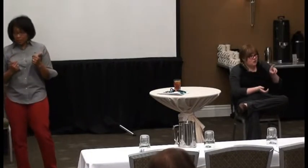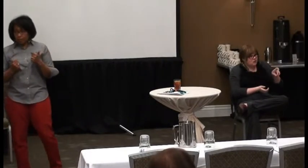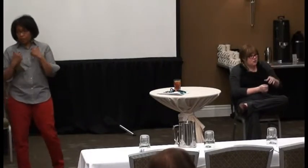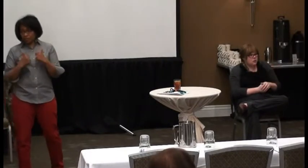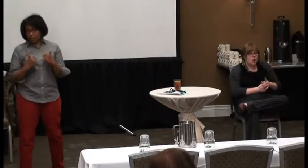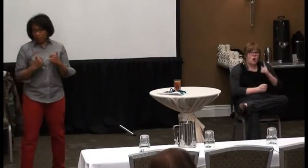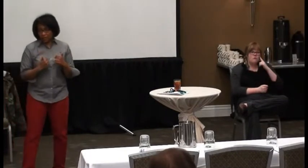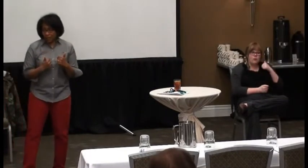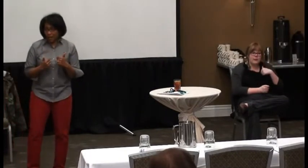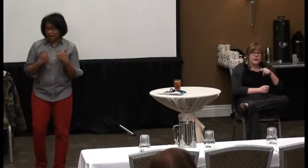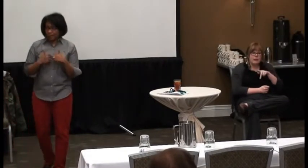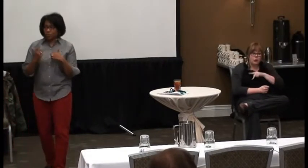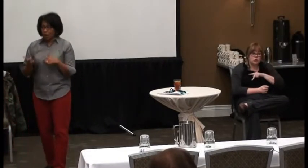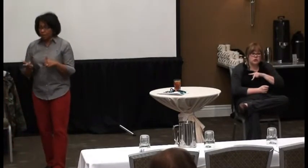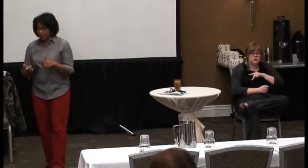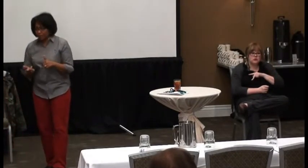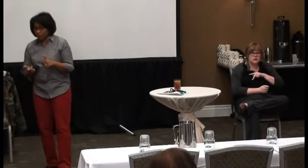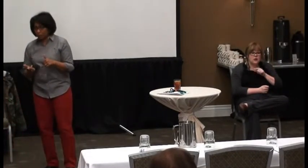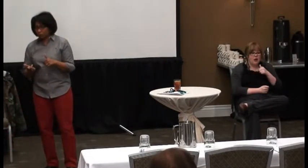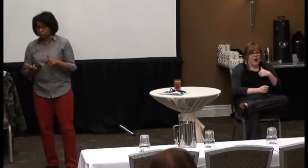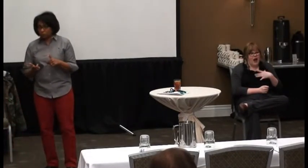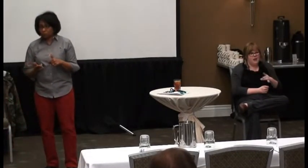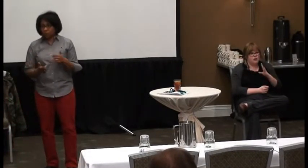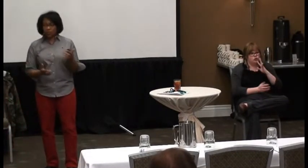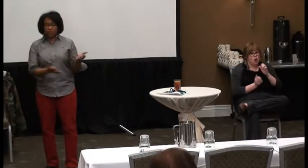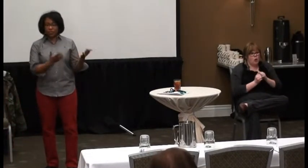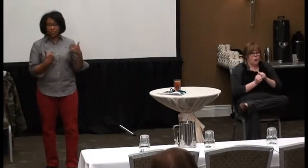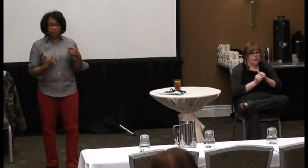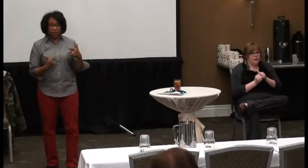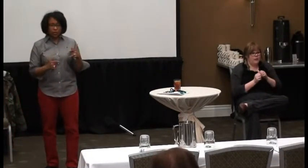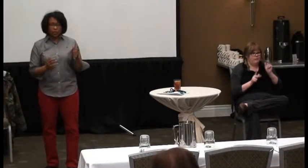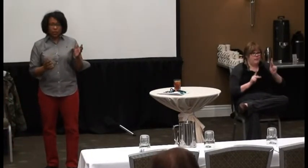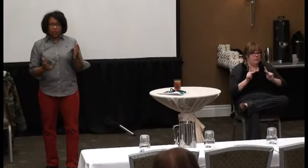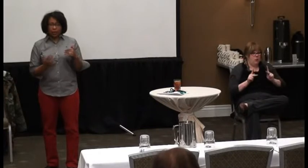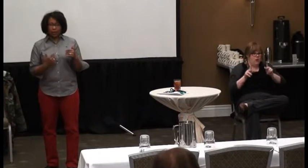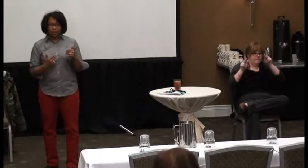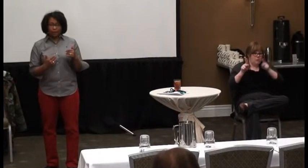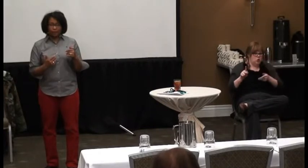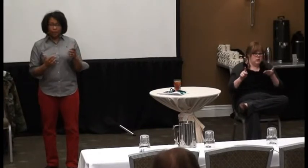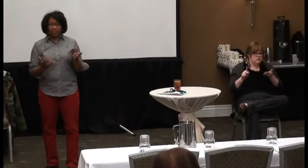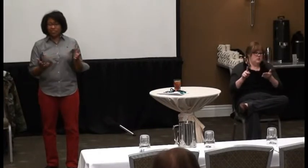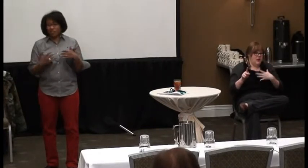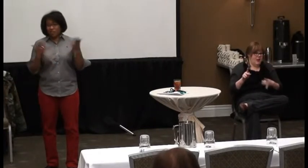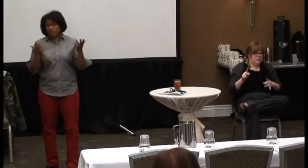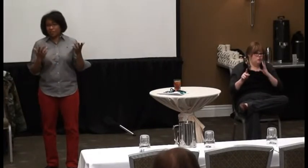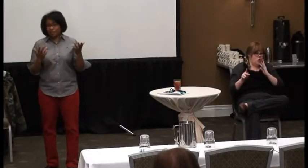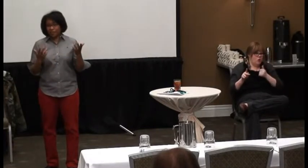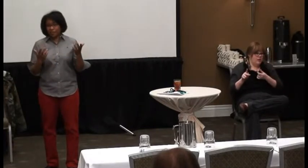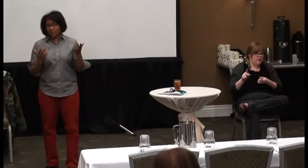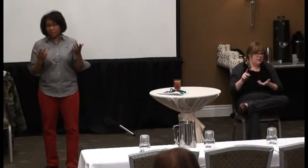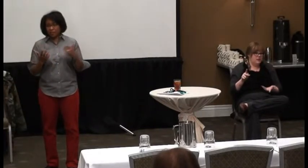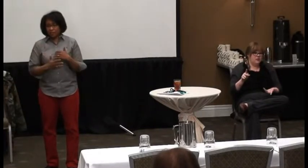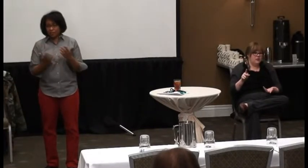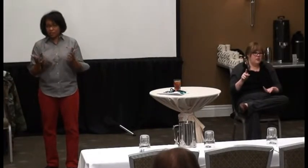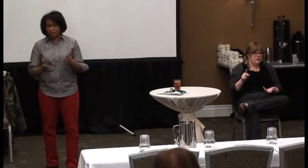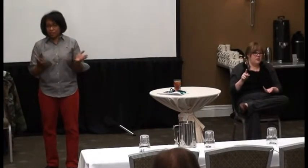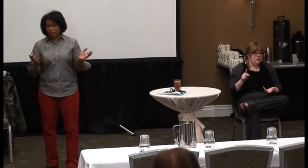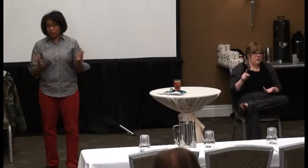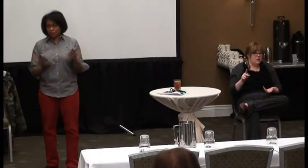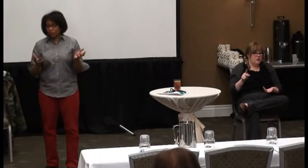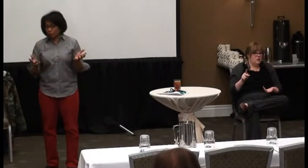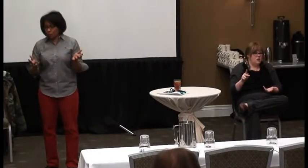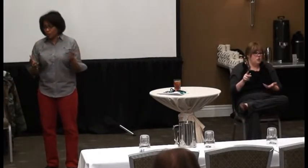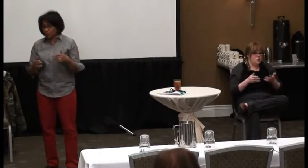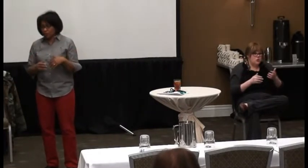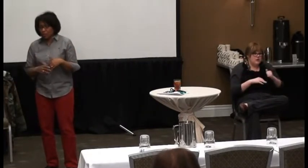me, personally, I like to talk to people. So you can send a note, you can send Connor's rating scales,